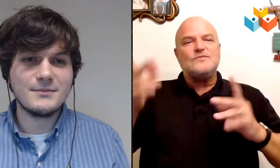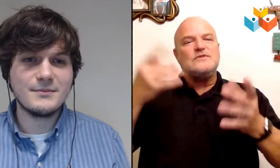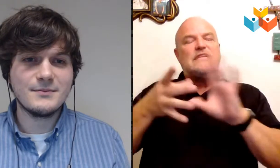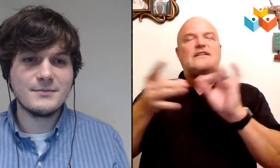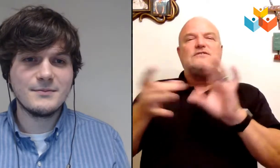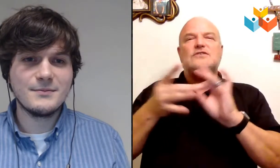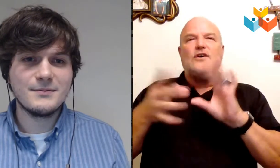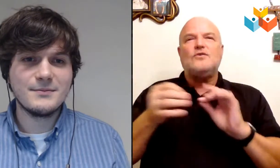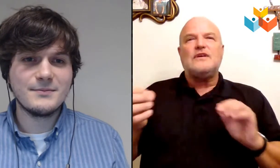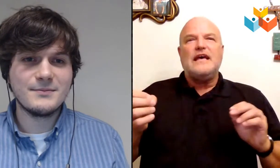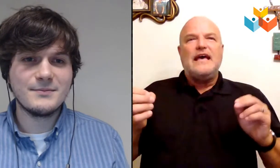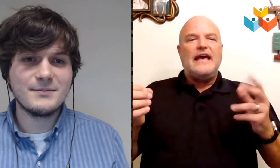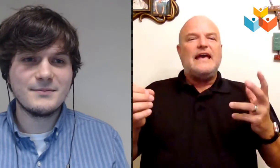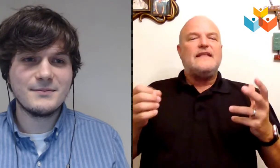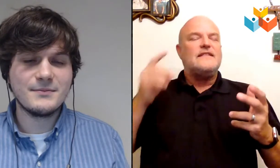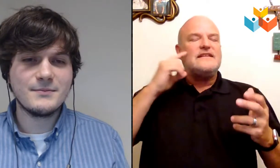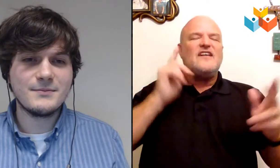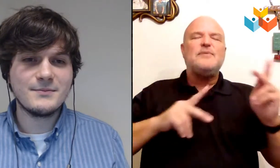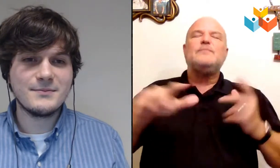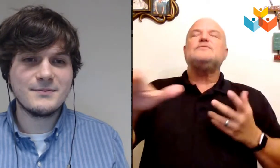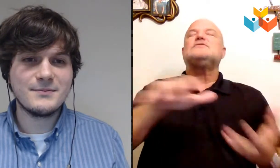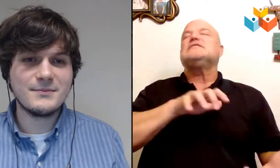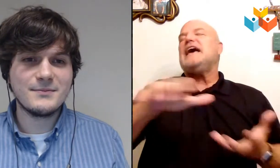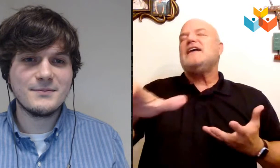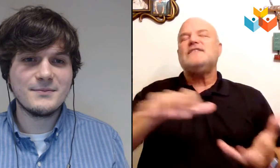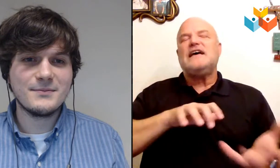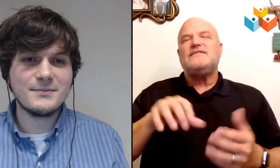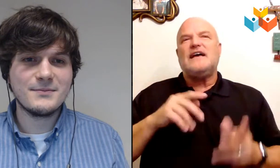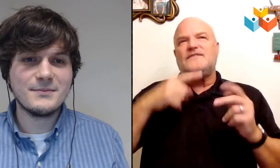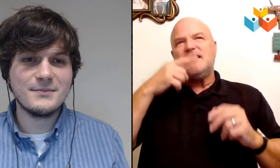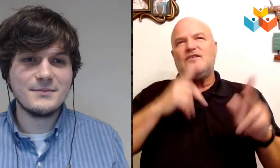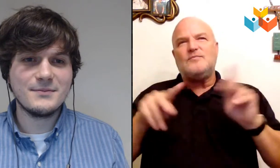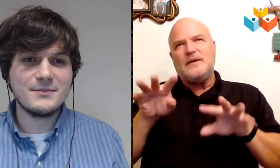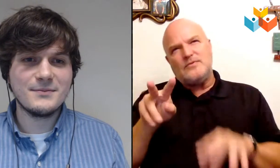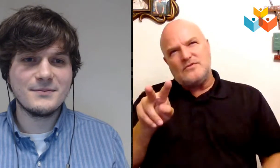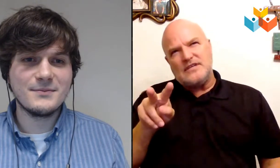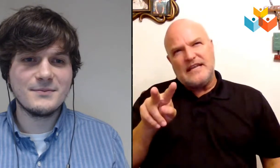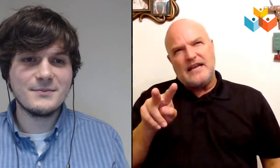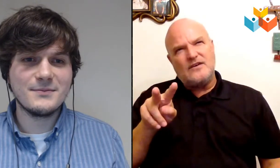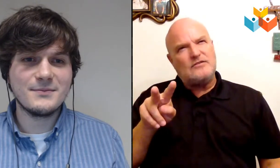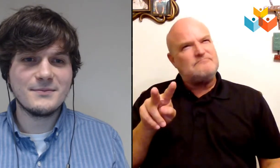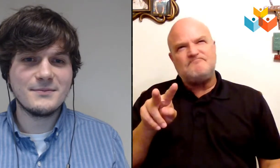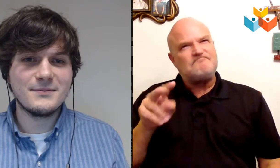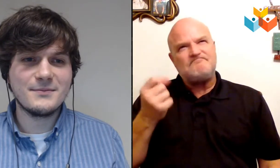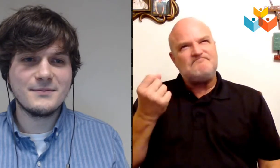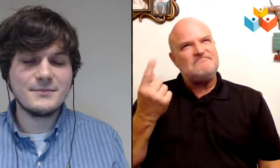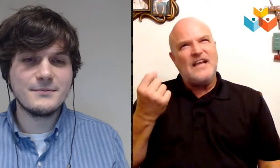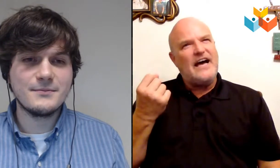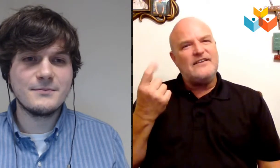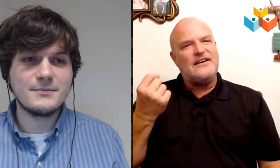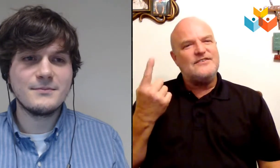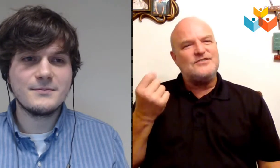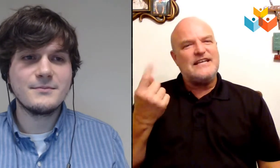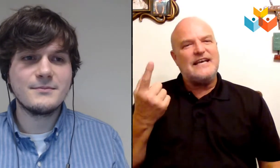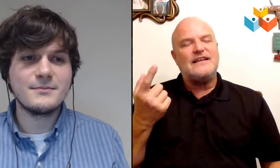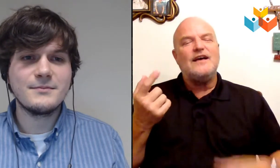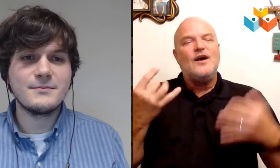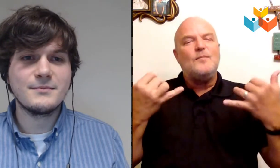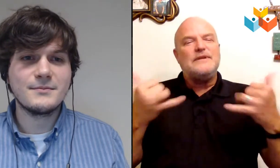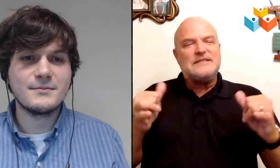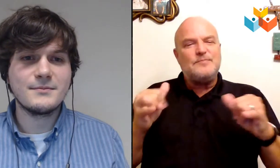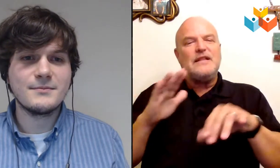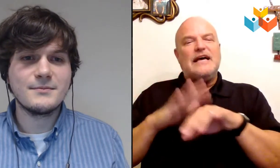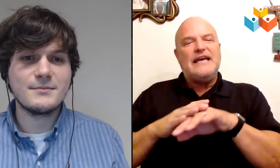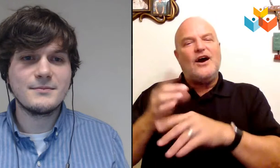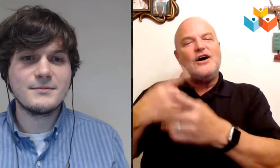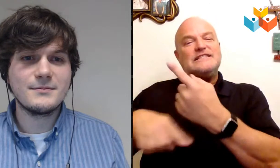deaf person will tell a joke, and the deaf people just laugh and laugh and laugh, and the hearing people are looking at it going, I don't understand.